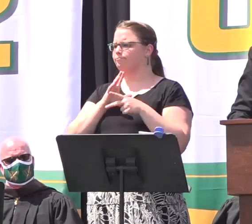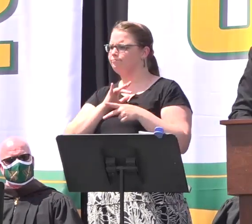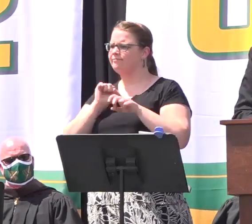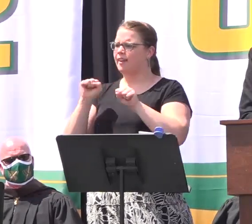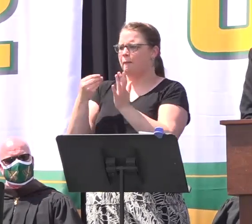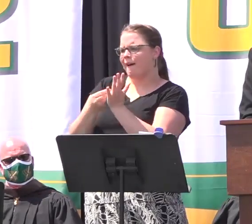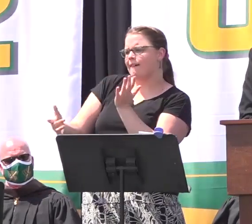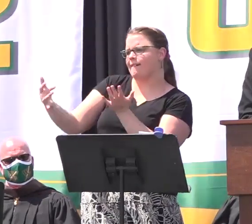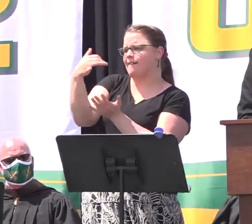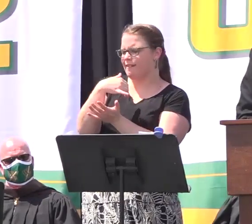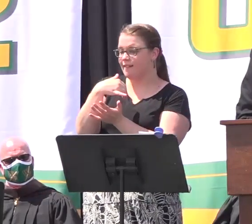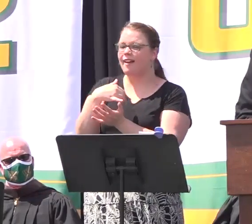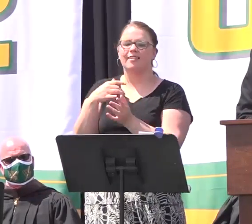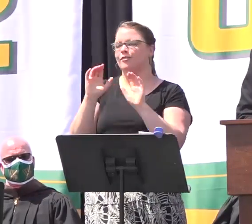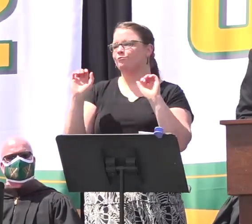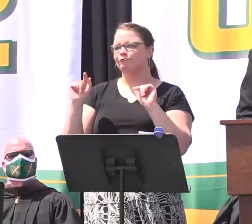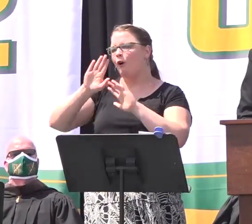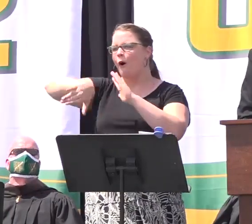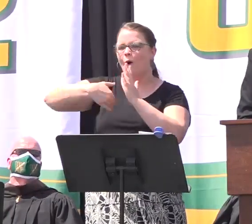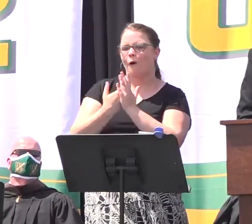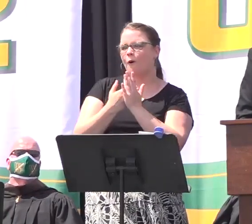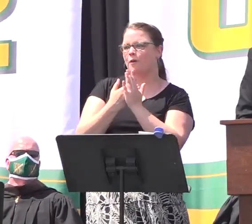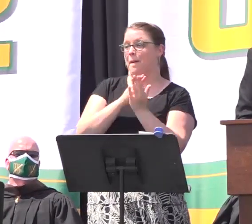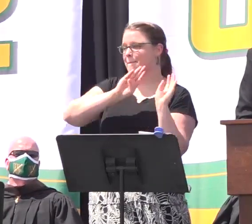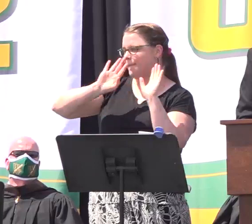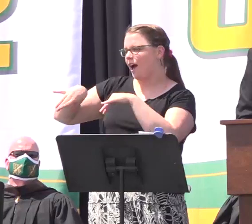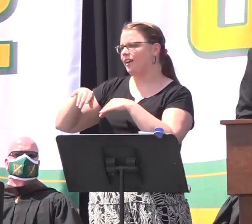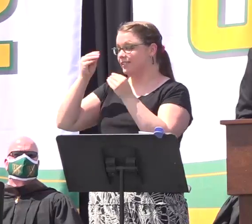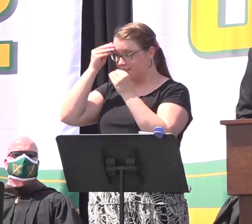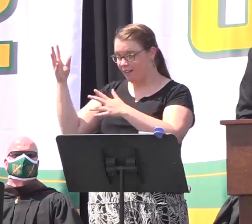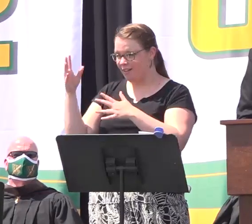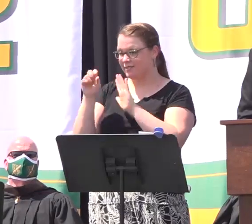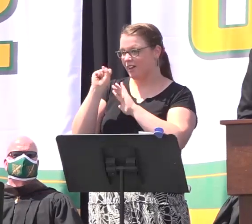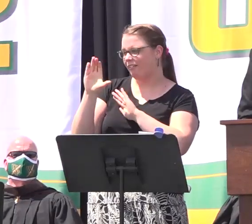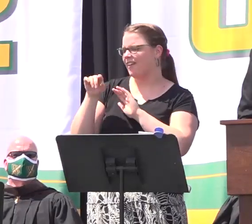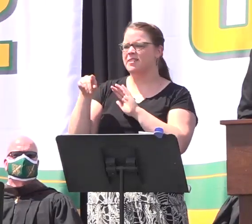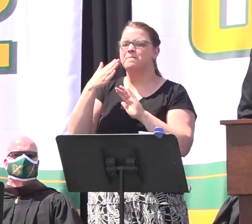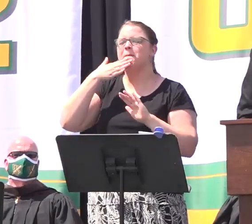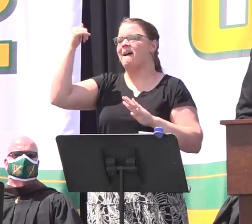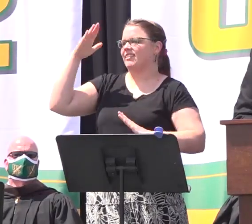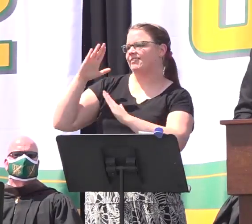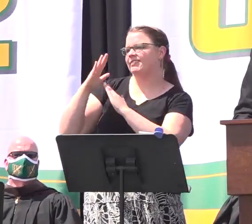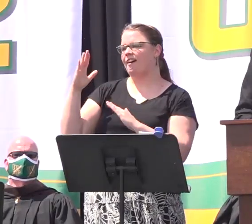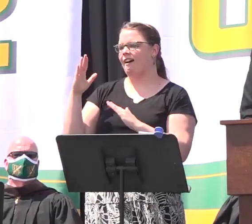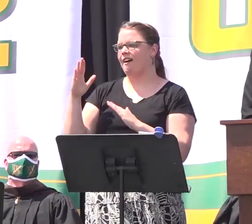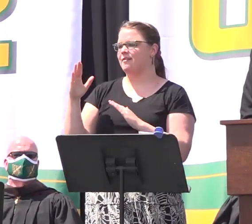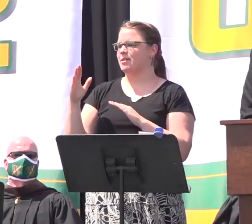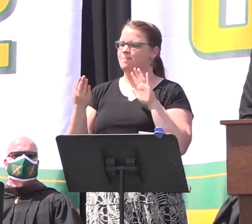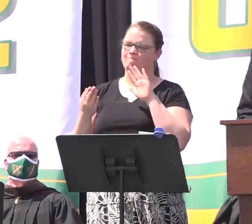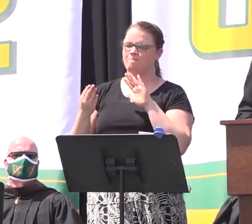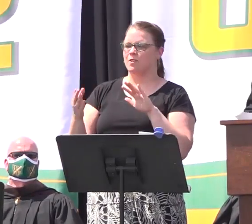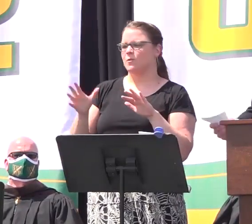Carolina has the most potential, is the most prosperous, is the most beautiful in all of the New World. So here we